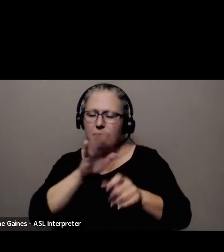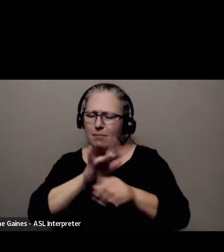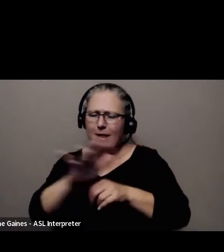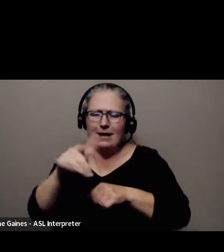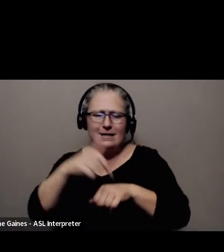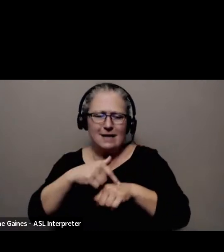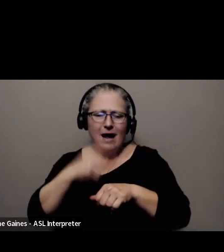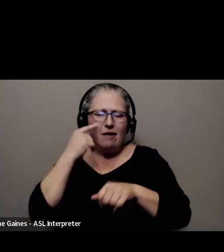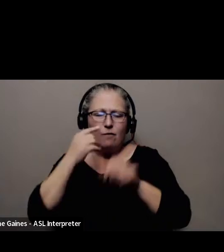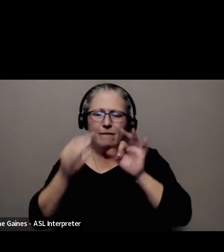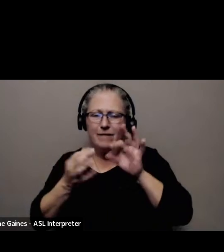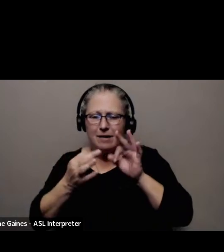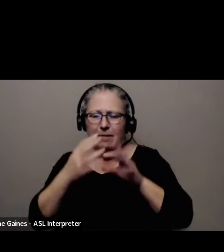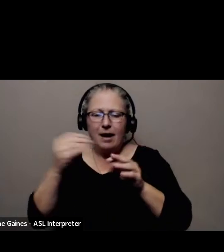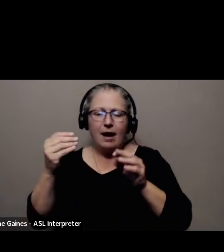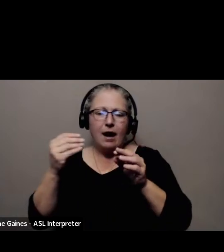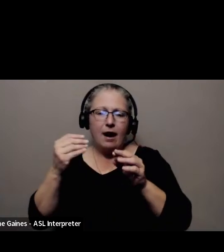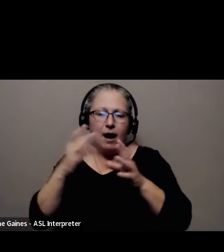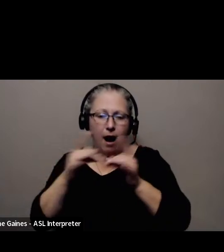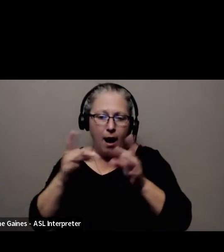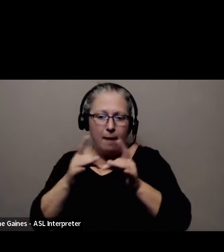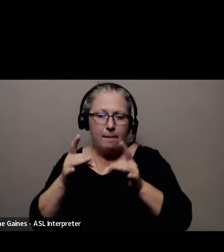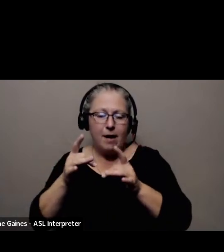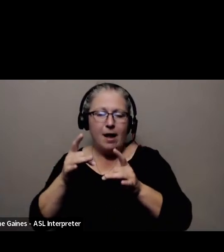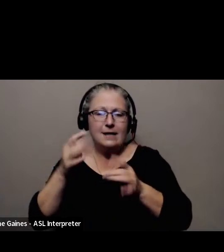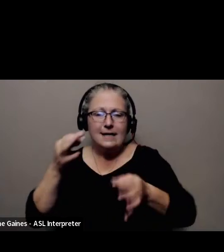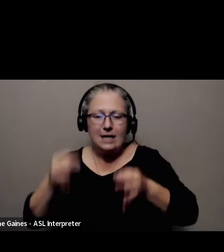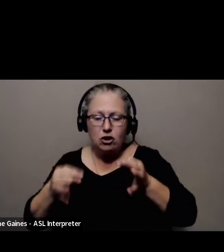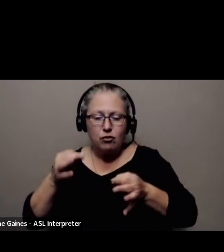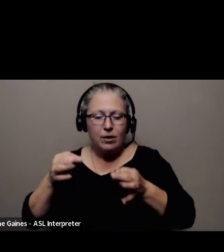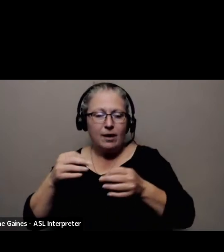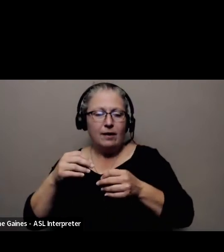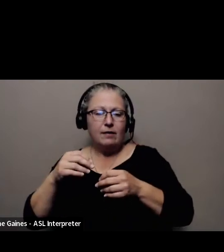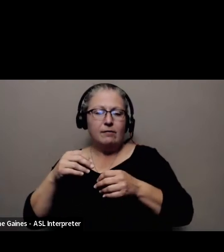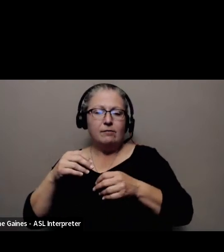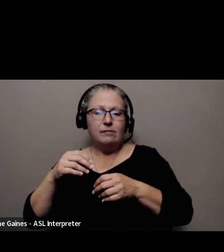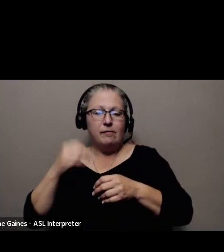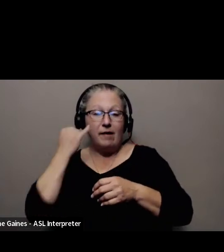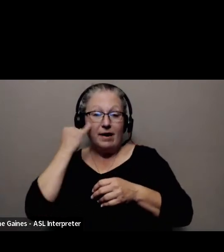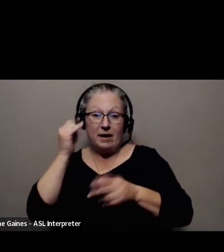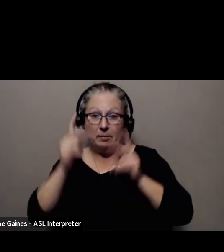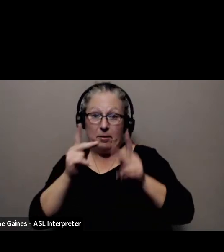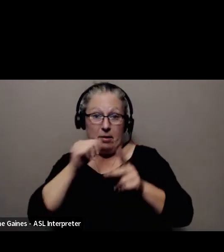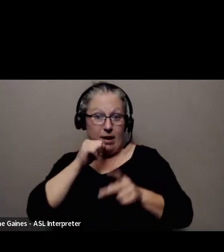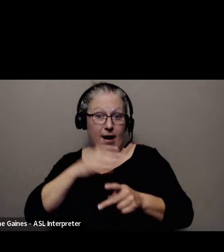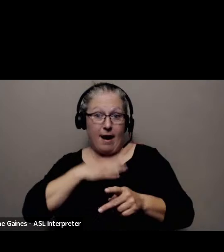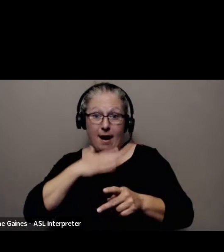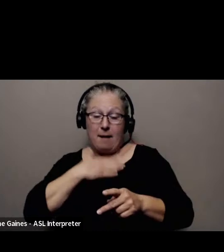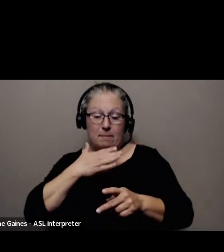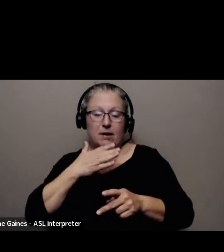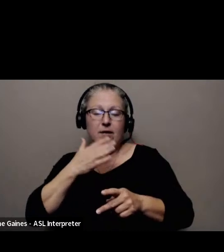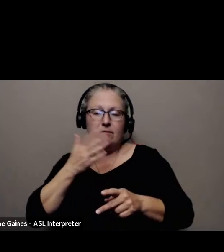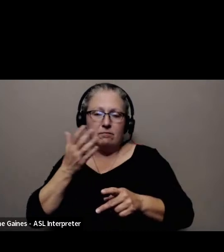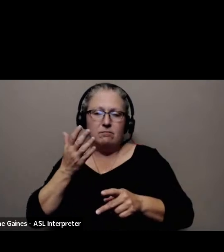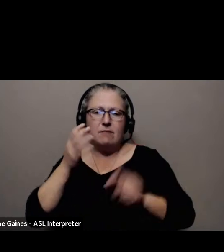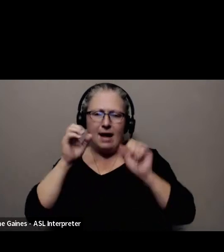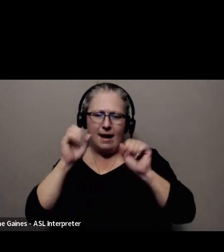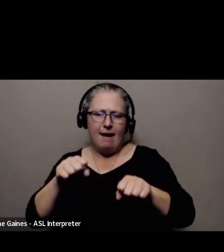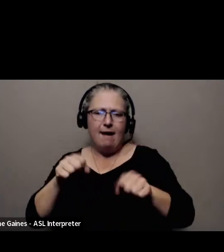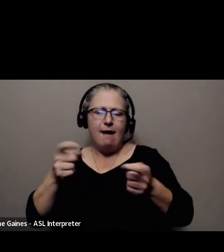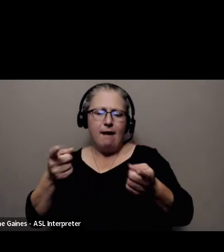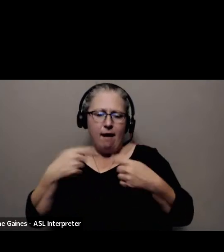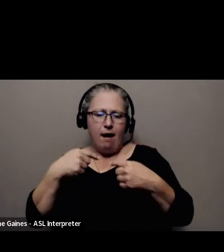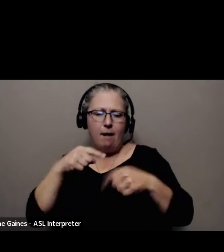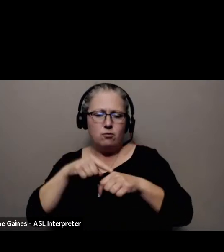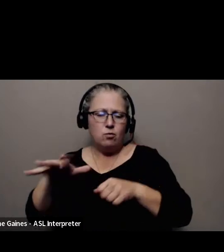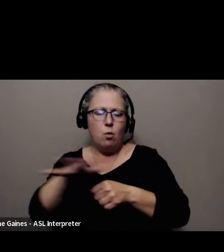for input and comment, hearings, that if people are not happy, they can come to their